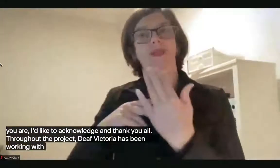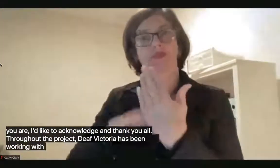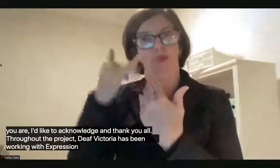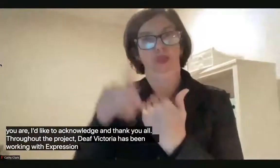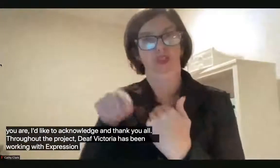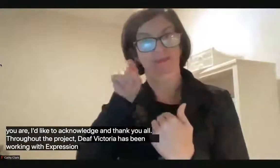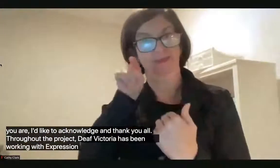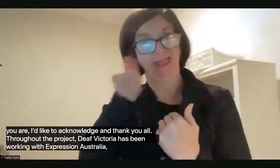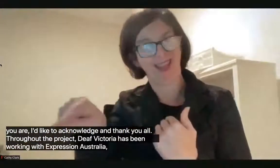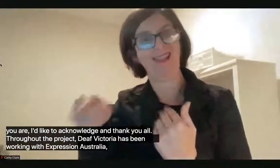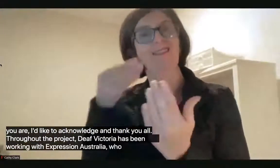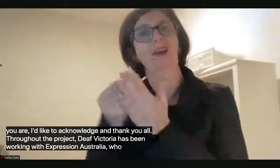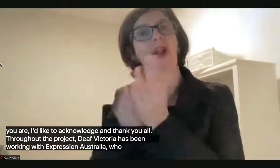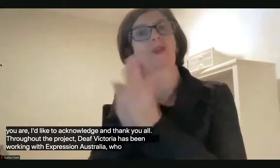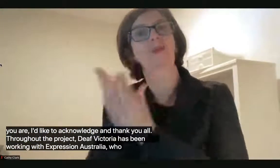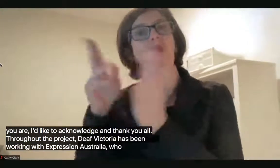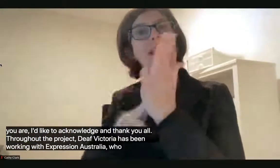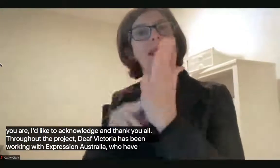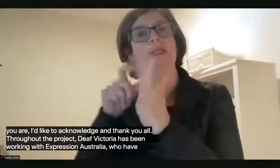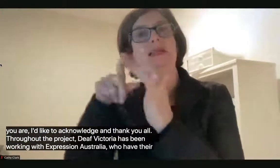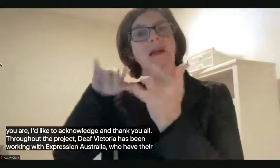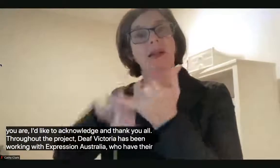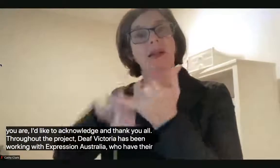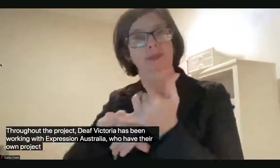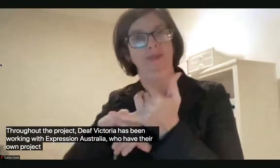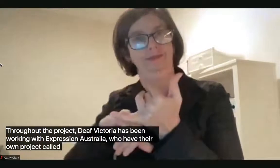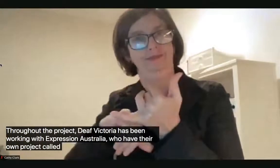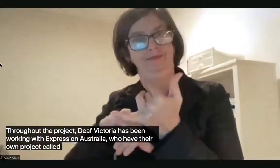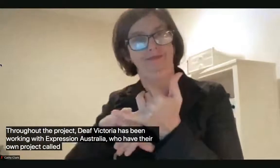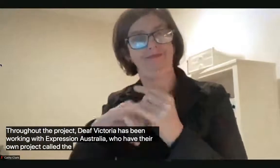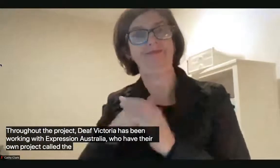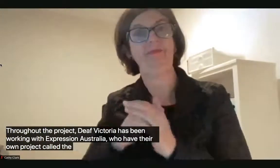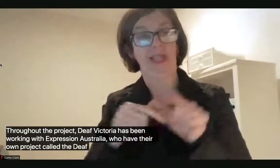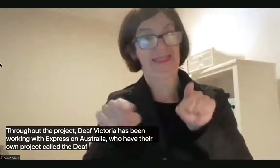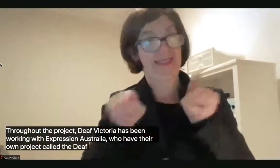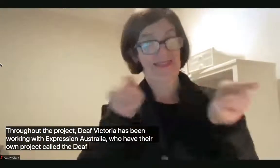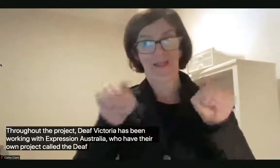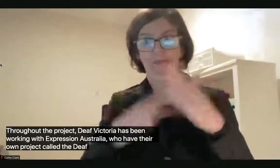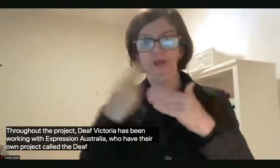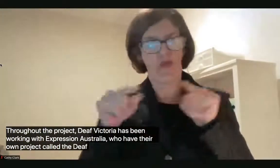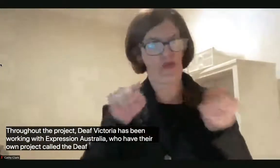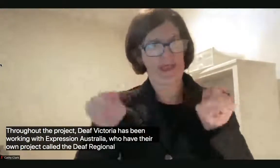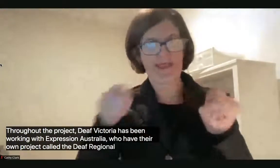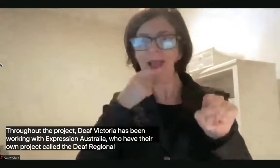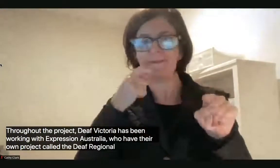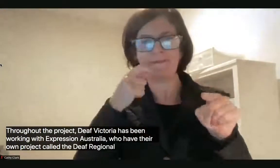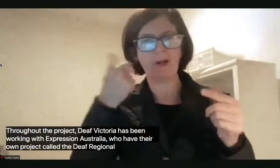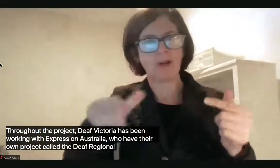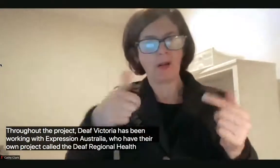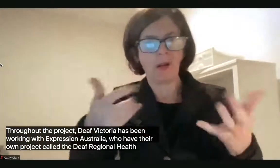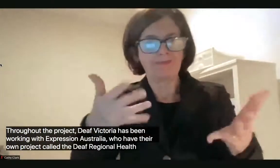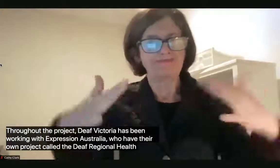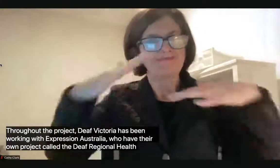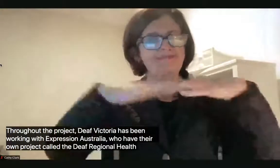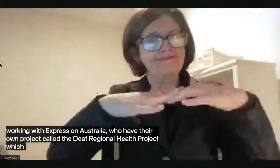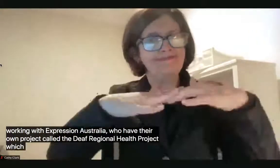the Deaf Regional Health Project, which is funded through the NDIS. The projects do have